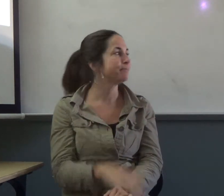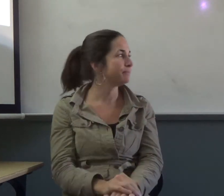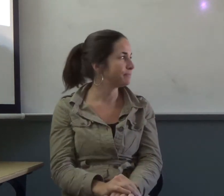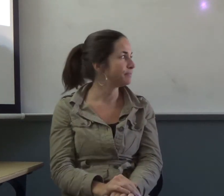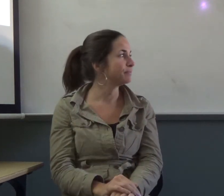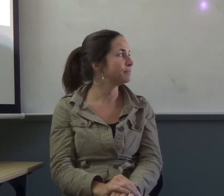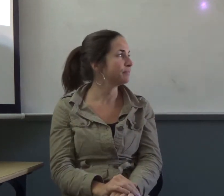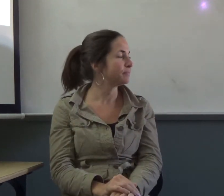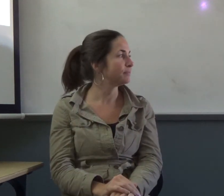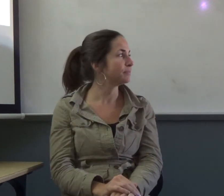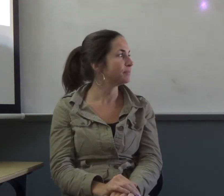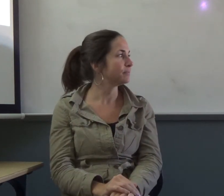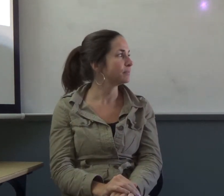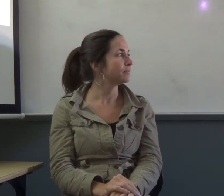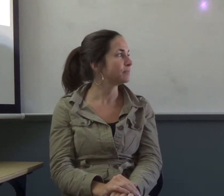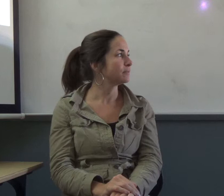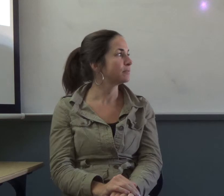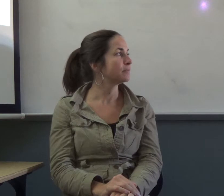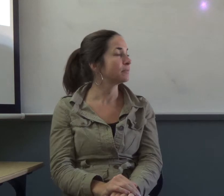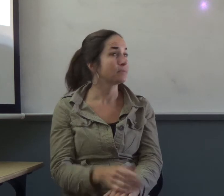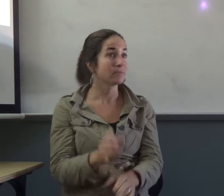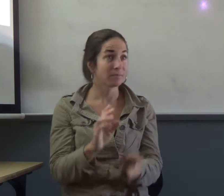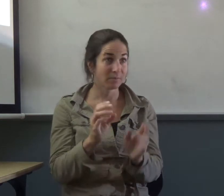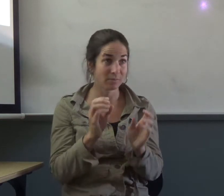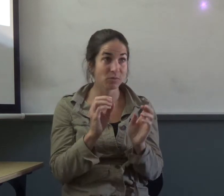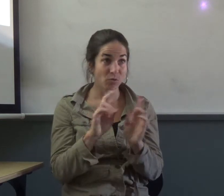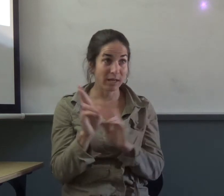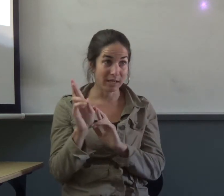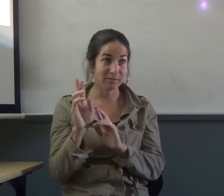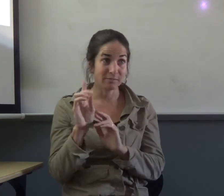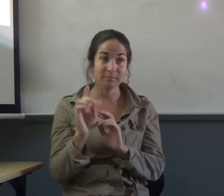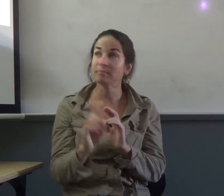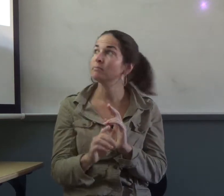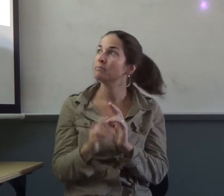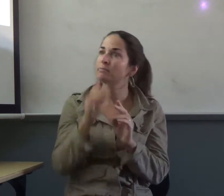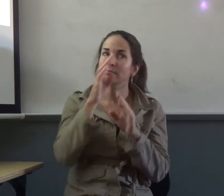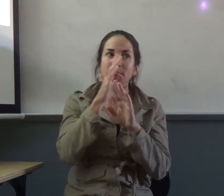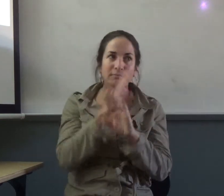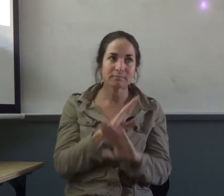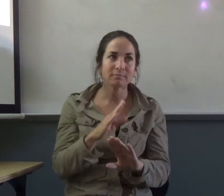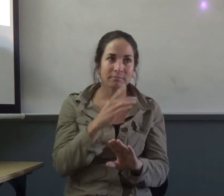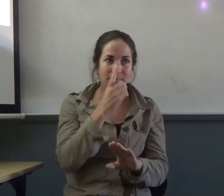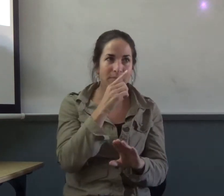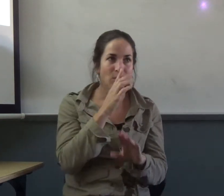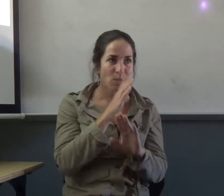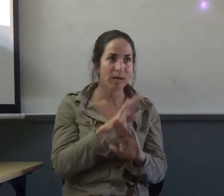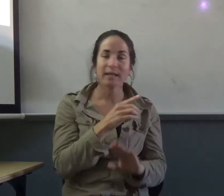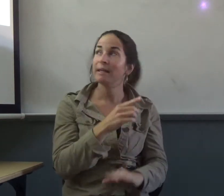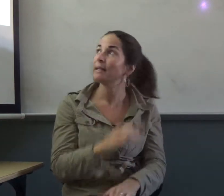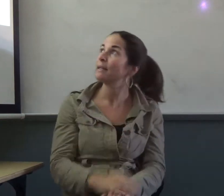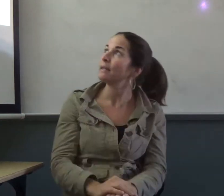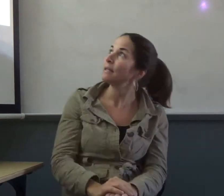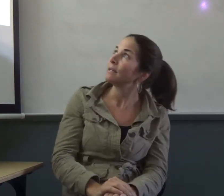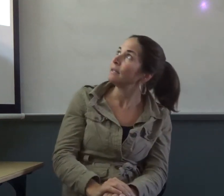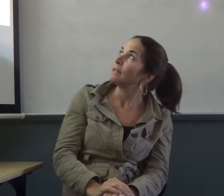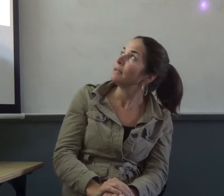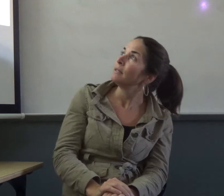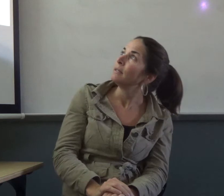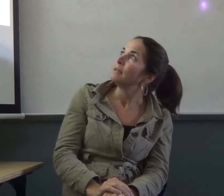Another one, good one to watch. You ready? Interested? Everybody ready? Yes. Okay, Afternoon quiet and now, quiet. Shh, quiet. You ready? Here we go.